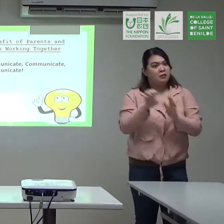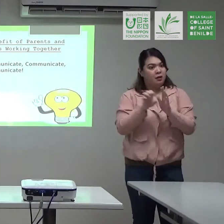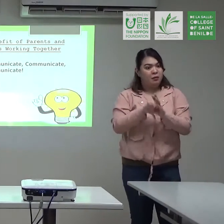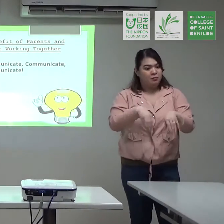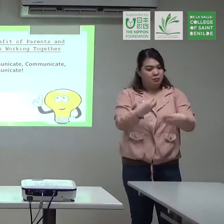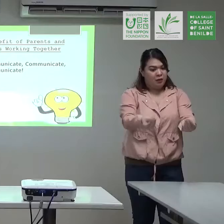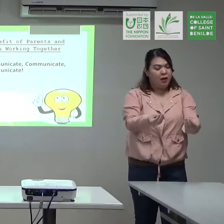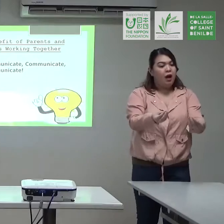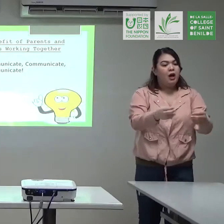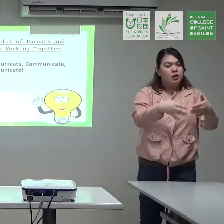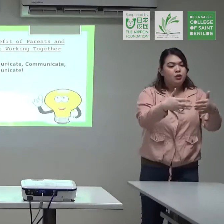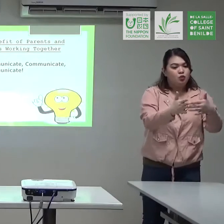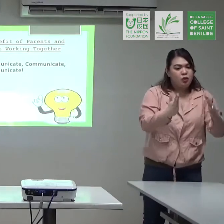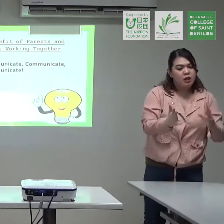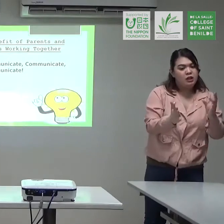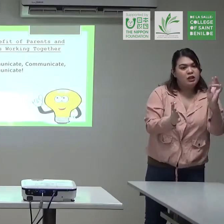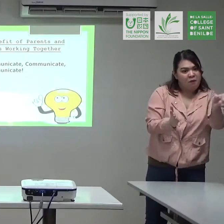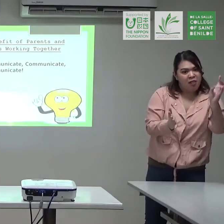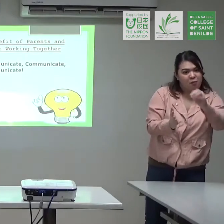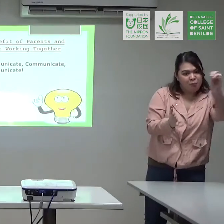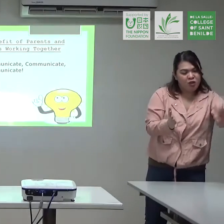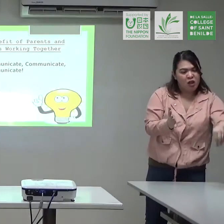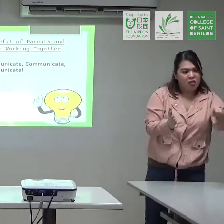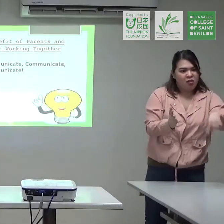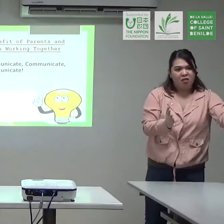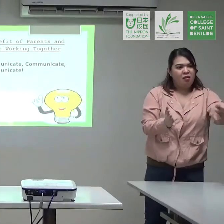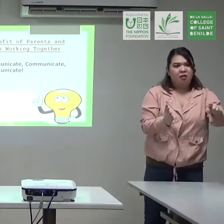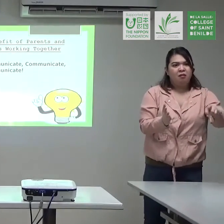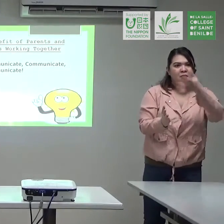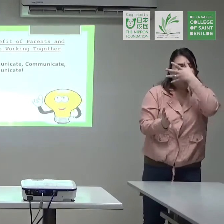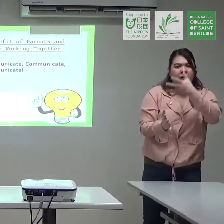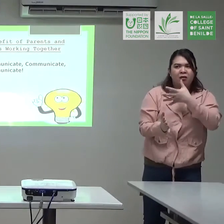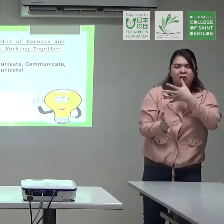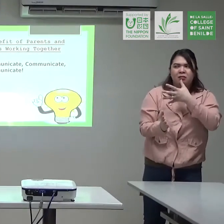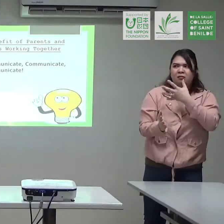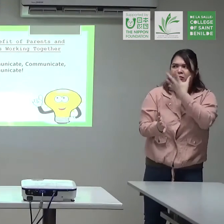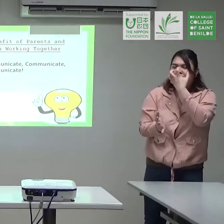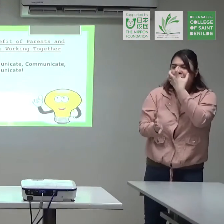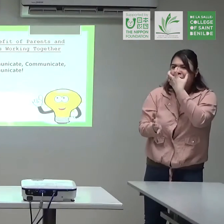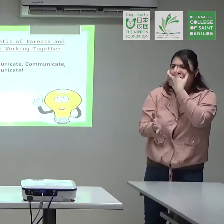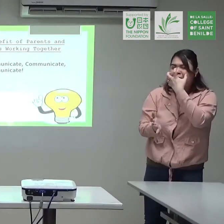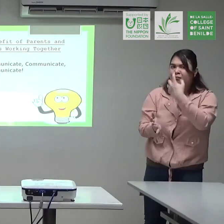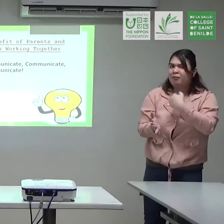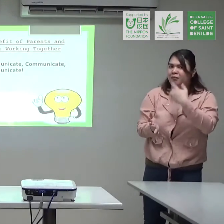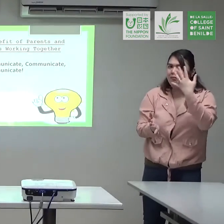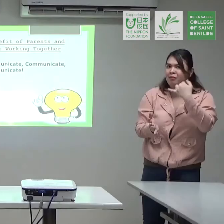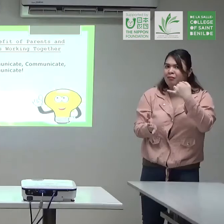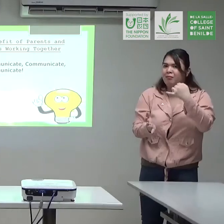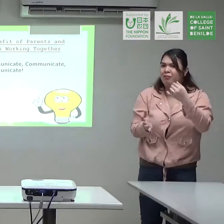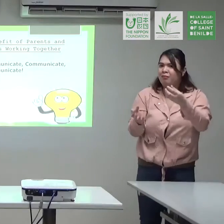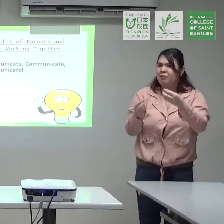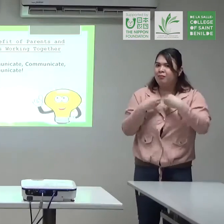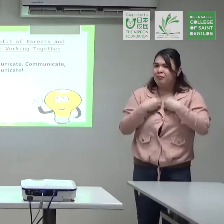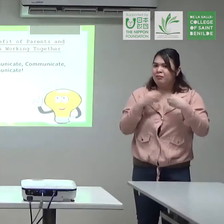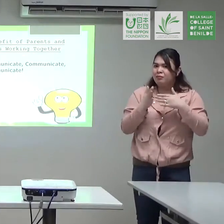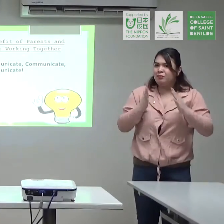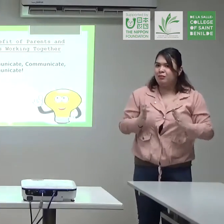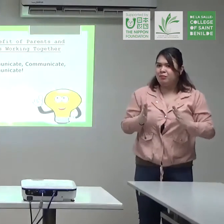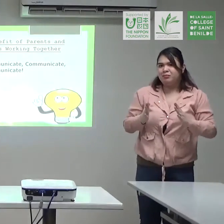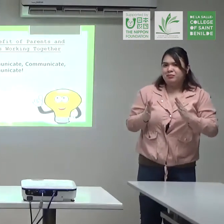70, the parents should not feel that galit ka sa akin kasi 70 yung grado. You